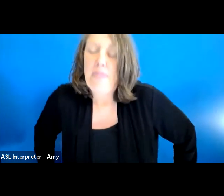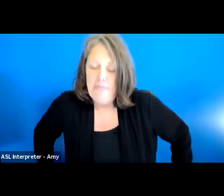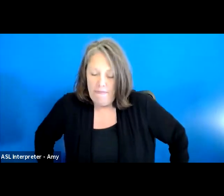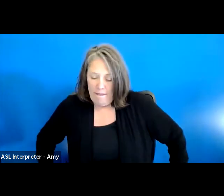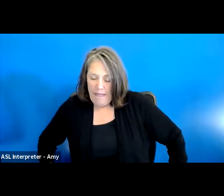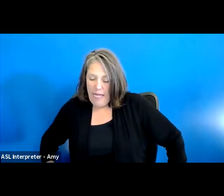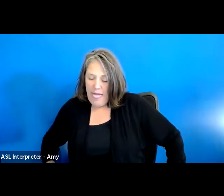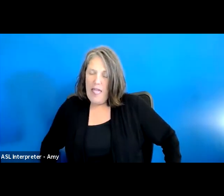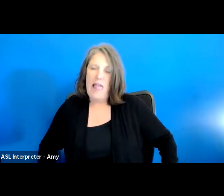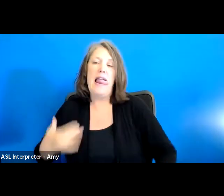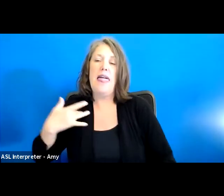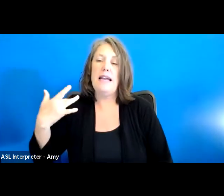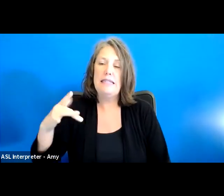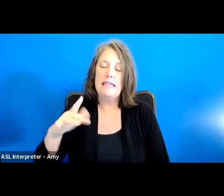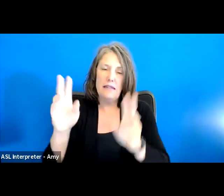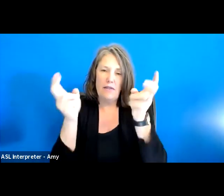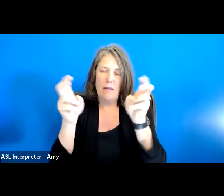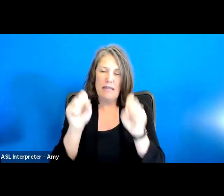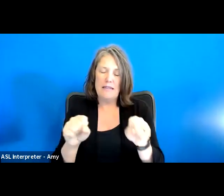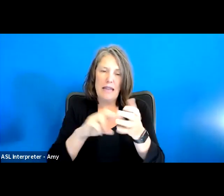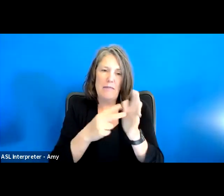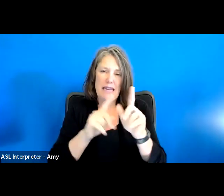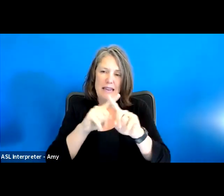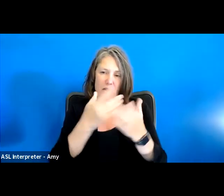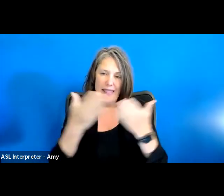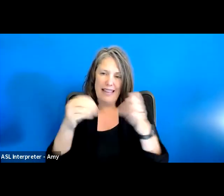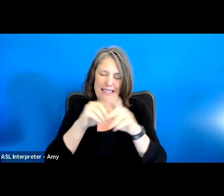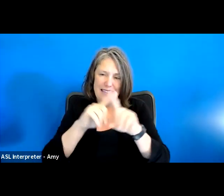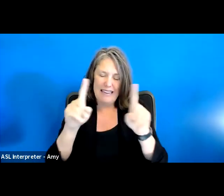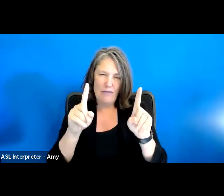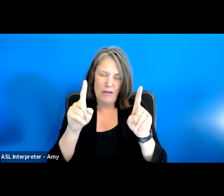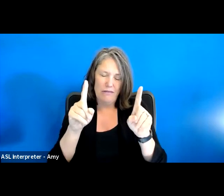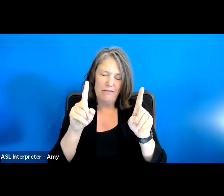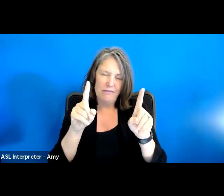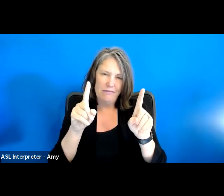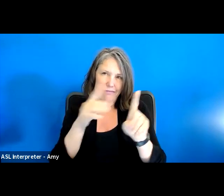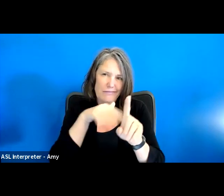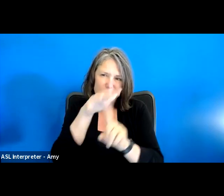sensitive topics can also mean different things in different contexts. So